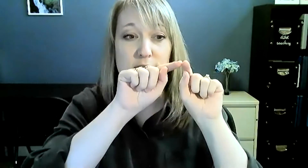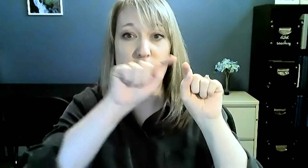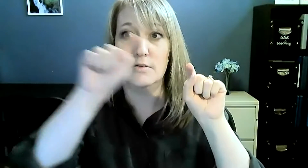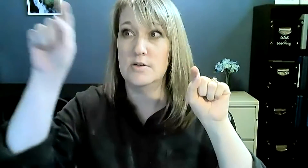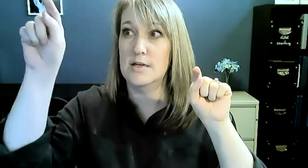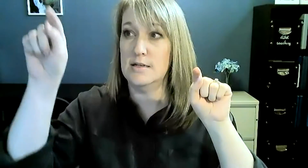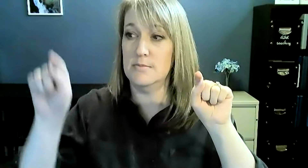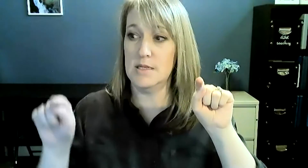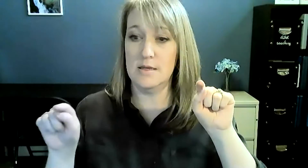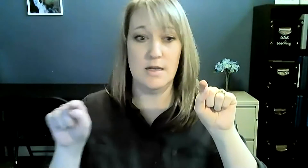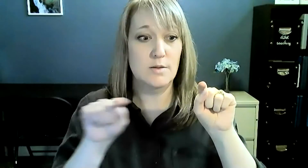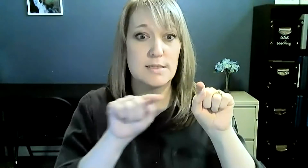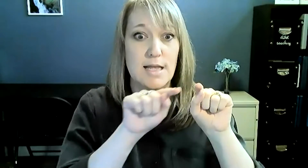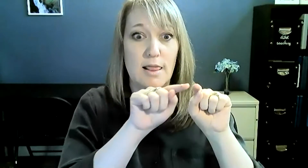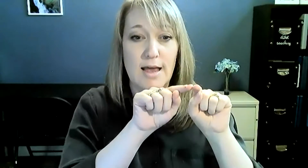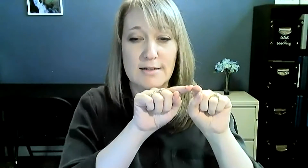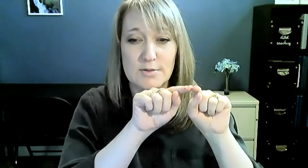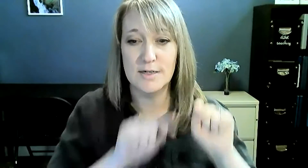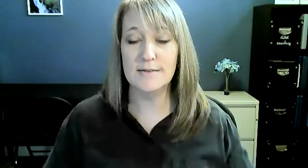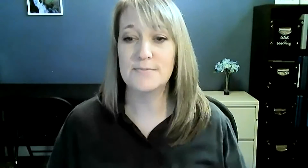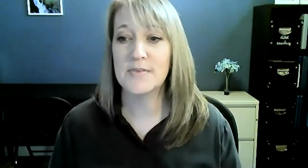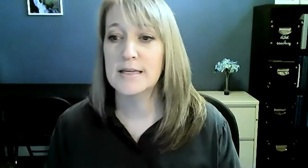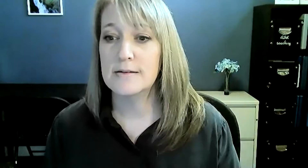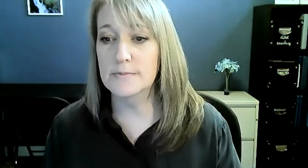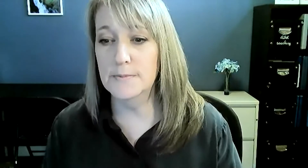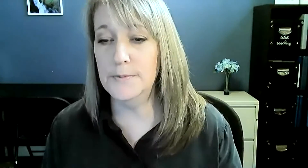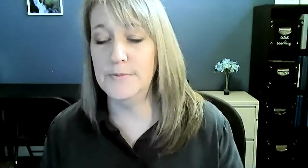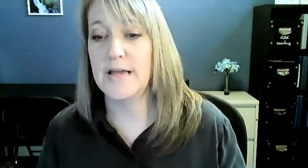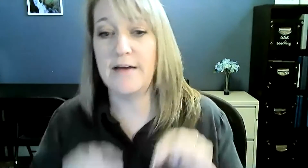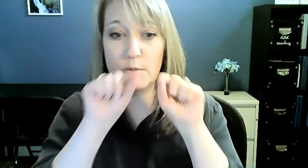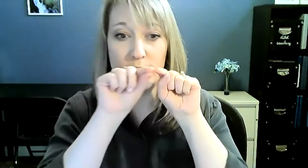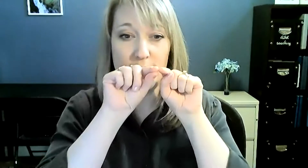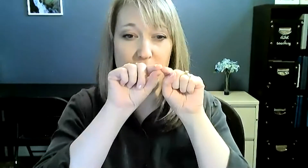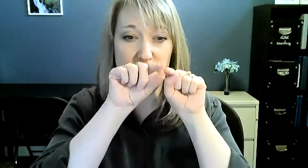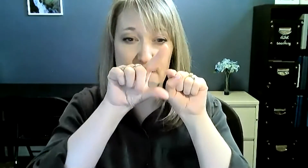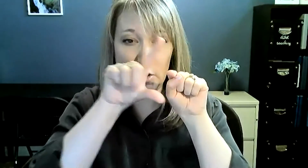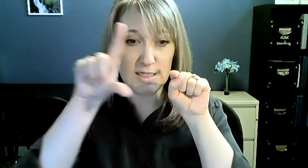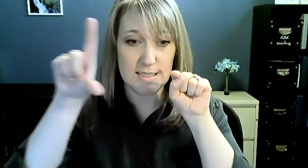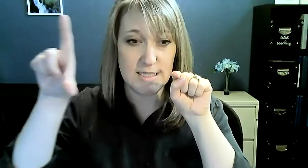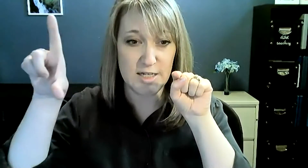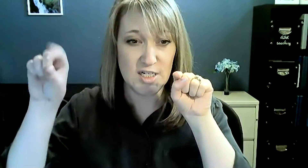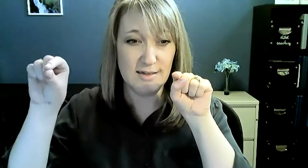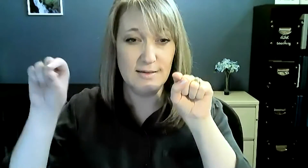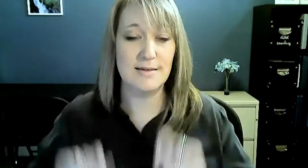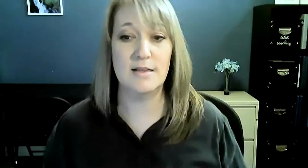you get something that kind of looks like that, right? Everywhere that my finger is touching is a